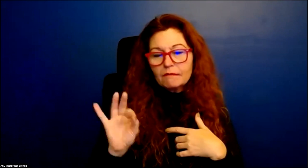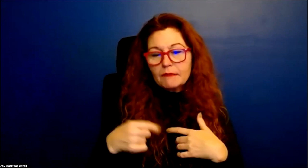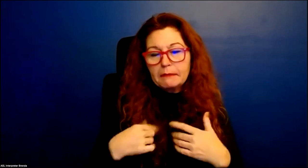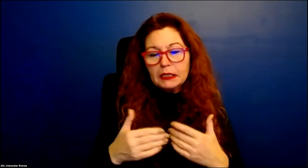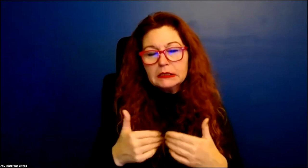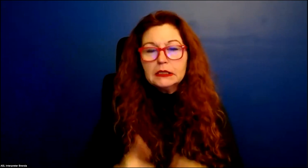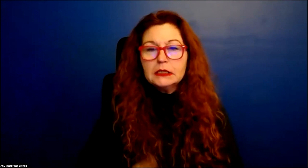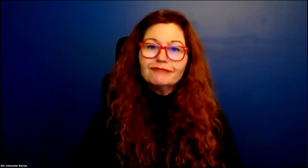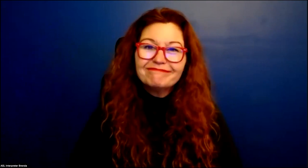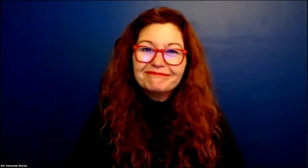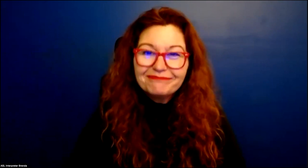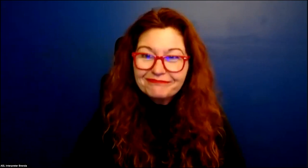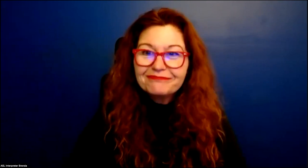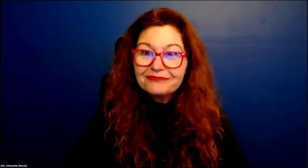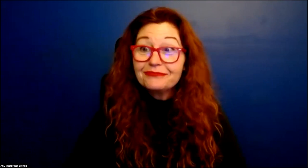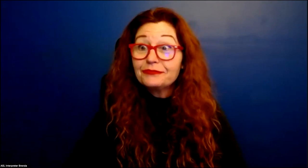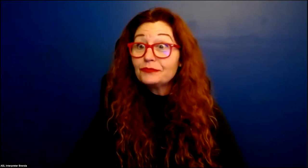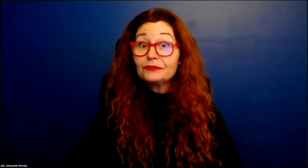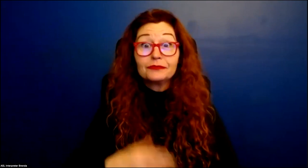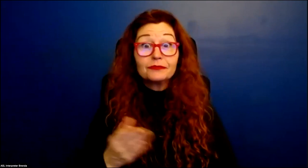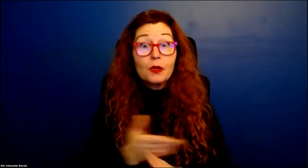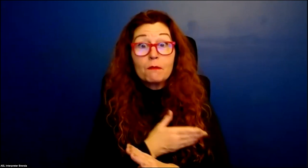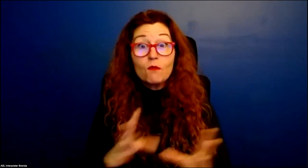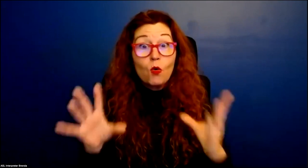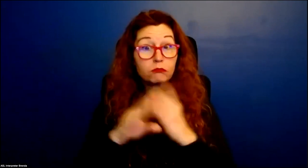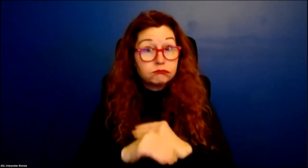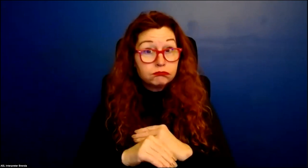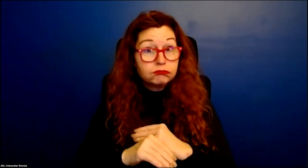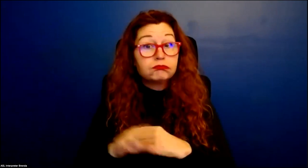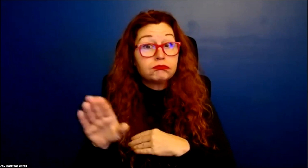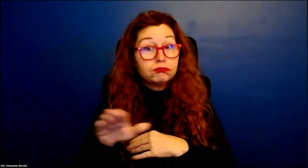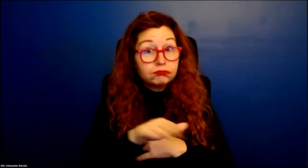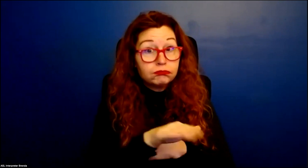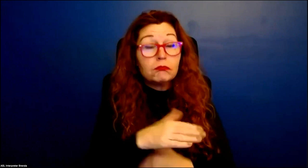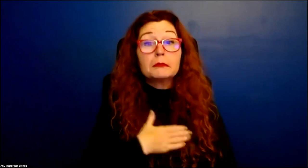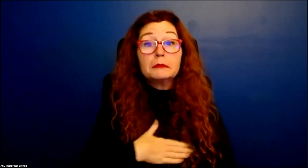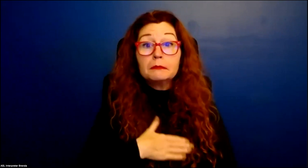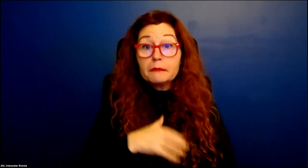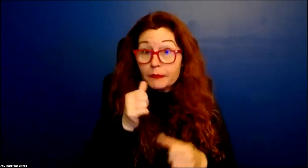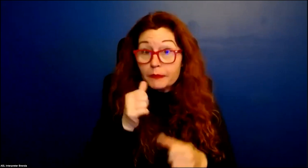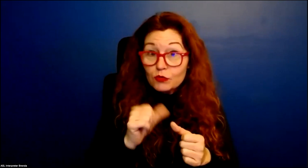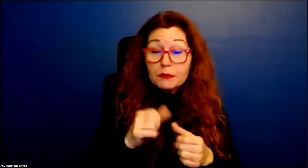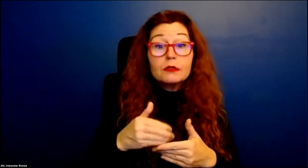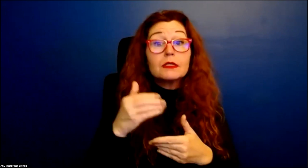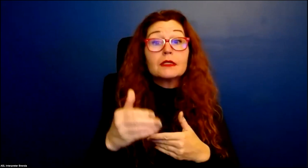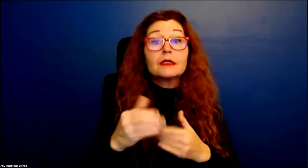All right. And again, before we end, please remember we do have our next meeting,